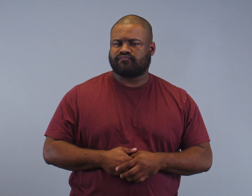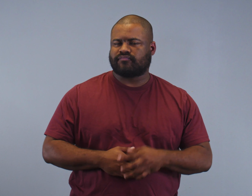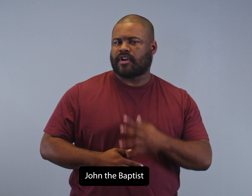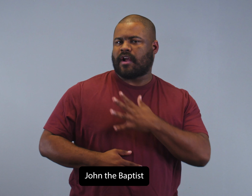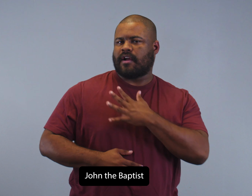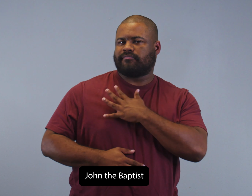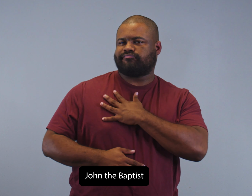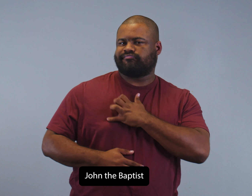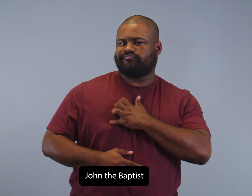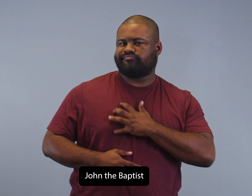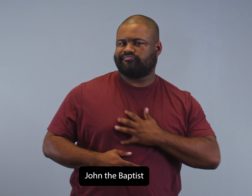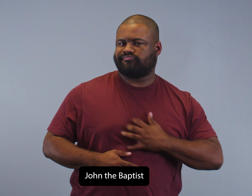John the Baptist,